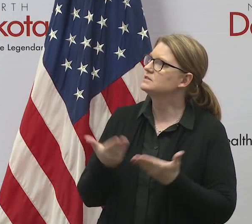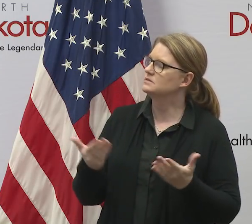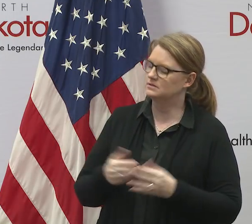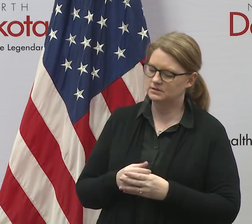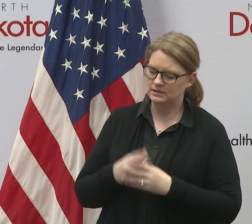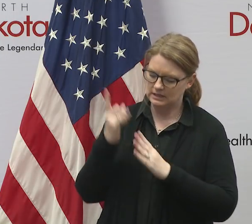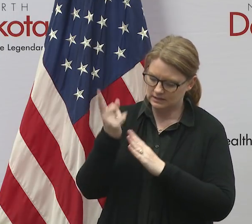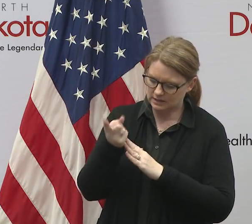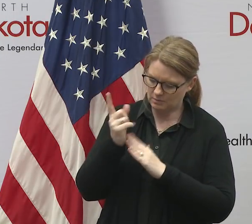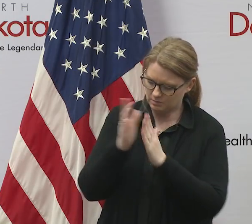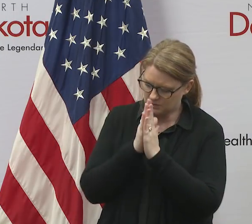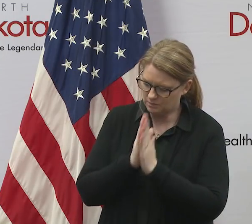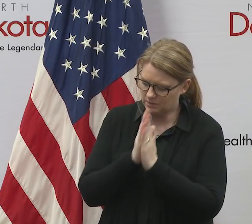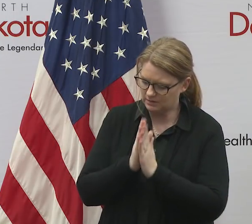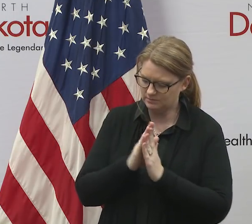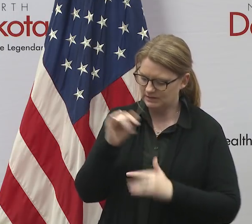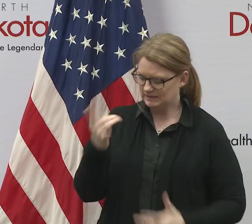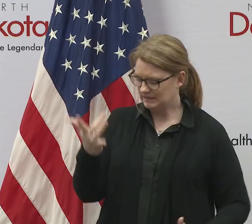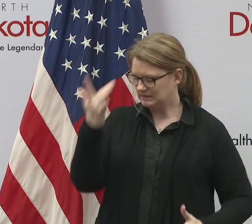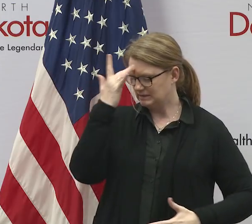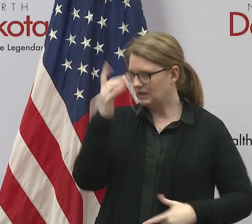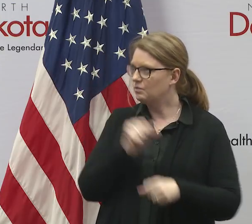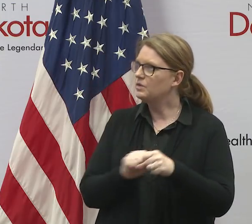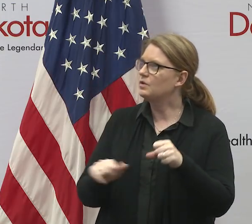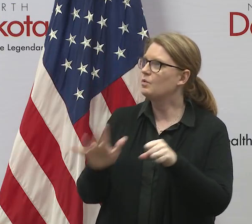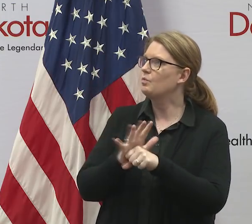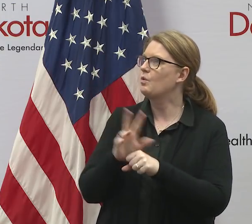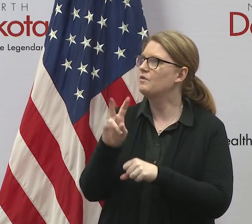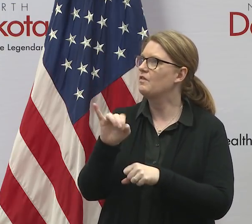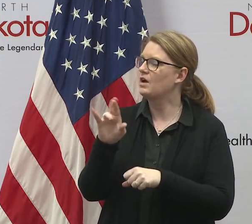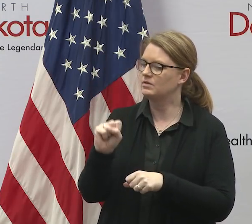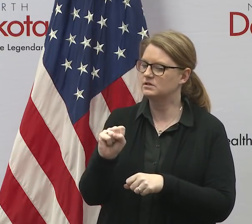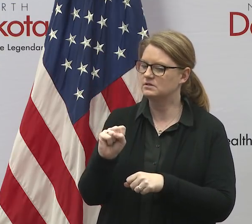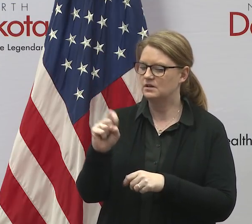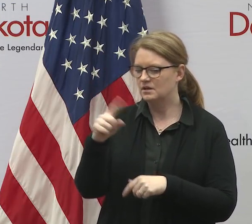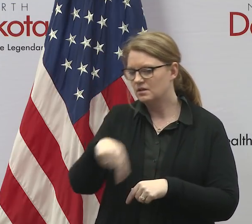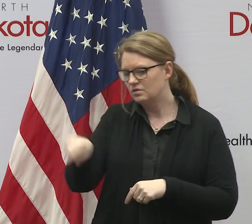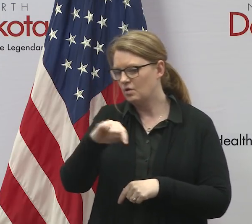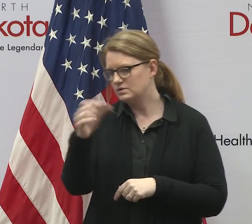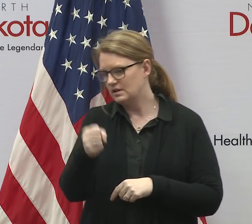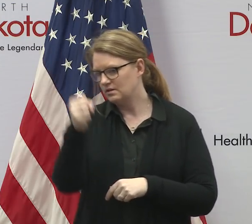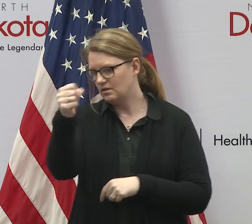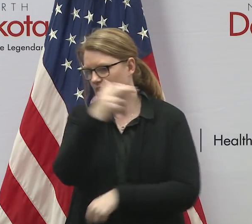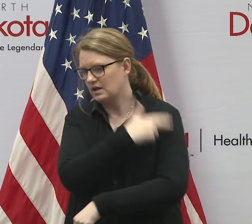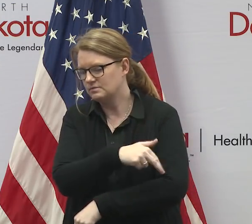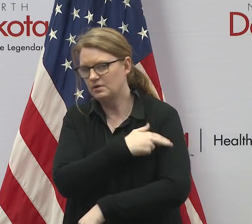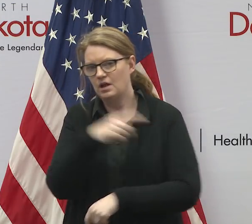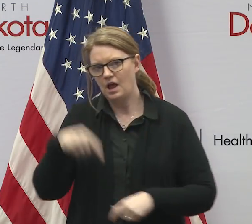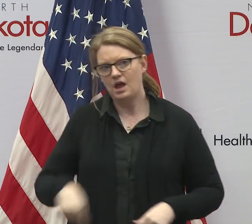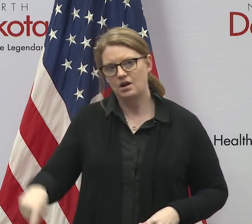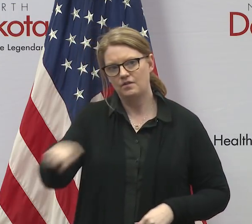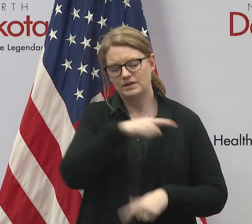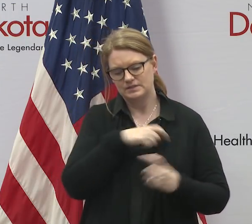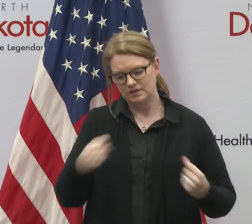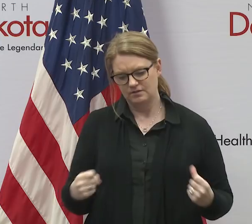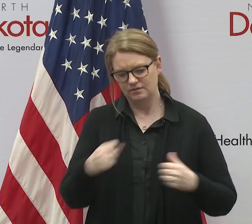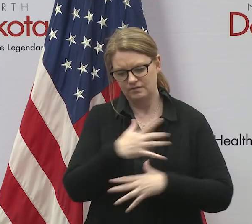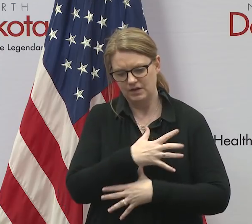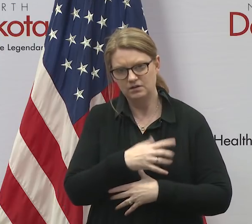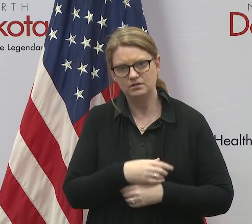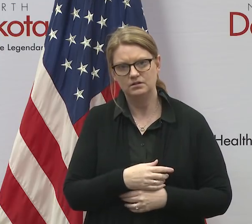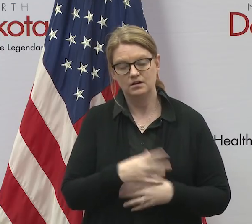pray for those sick with coronavirus, those who are hospitalized, and all of us who are fearful. We ask that you help us turn our fear